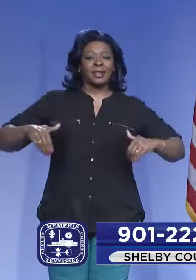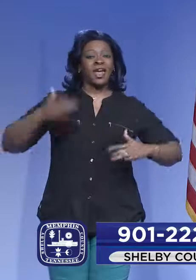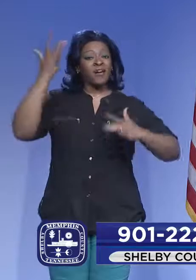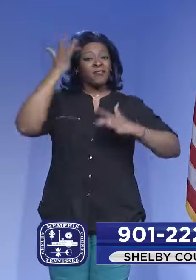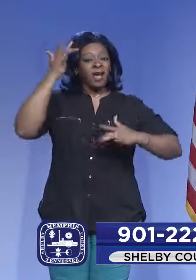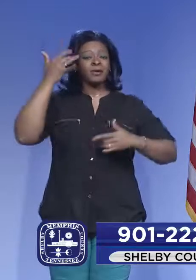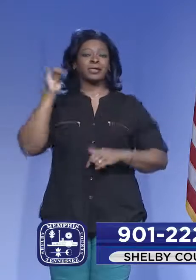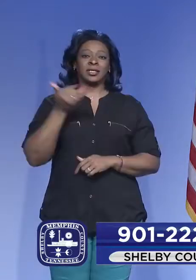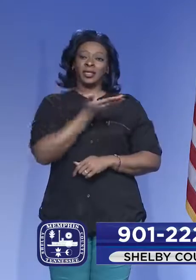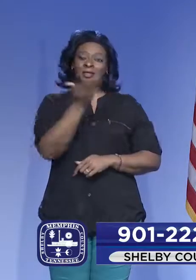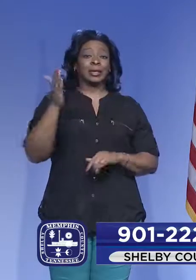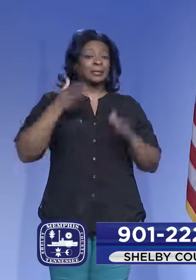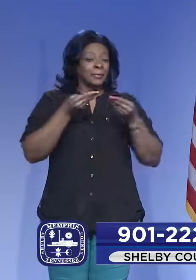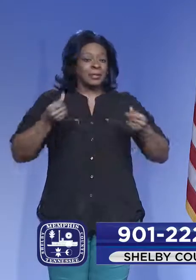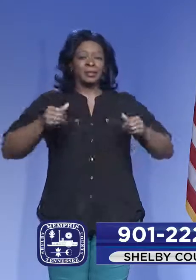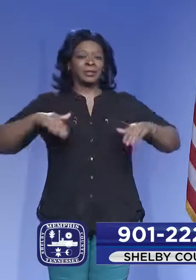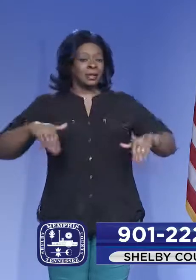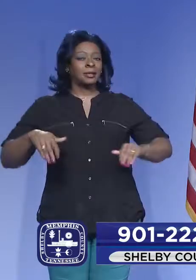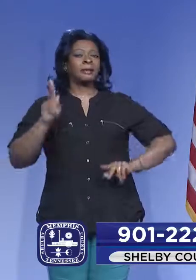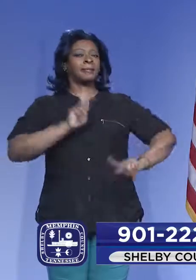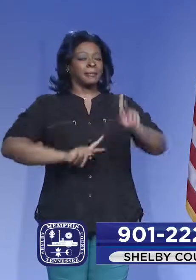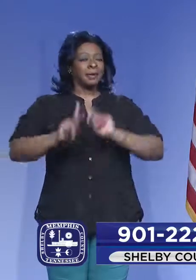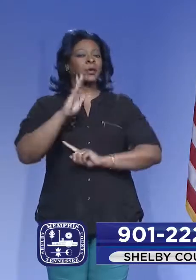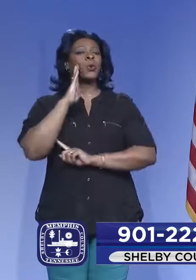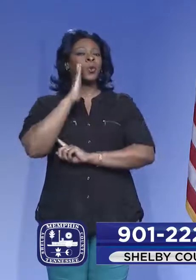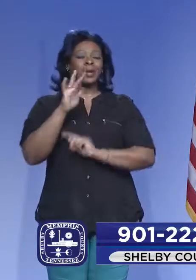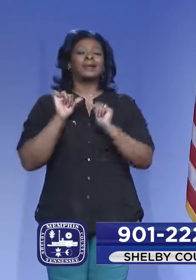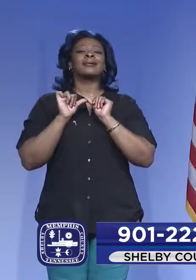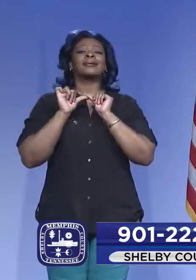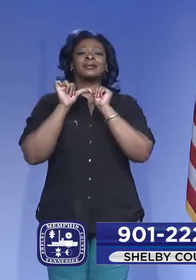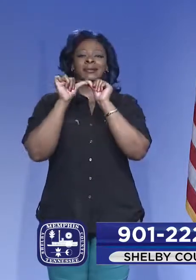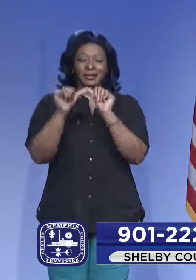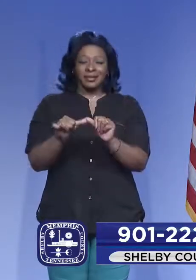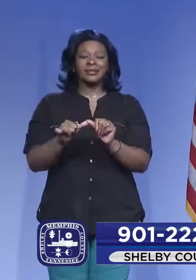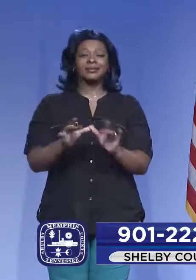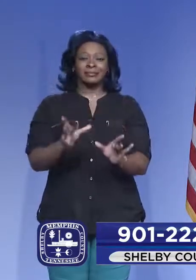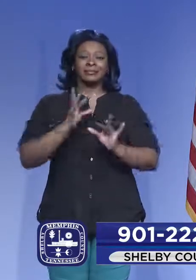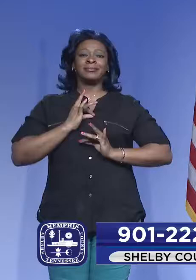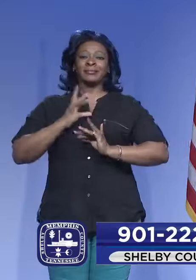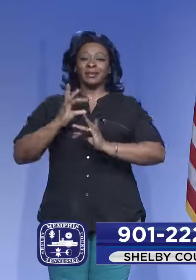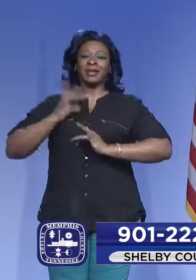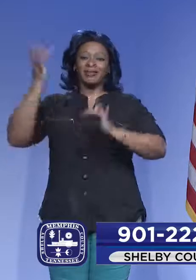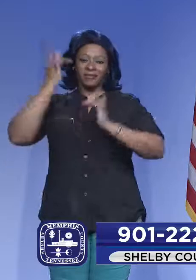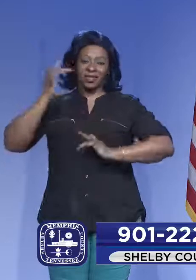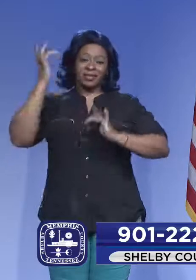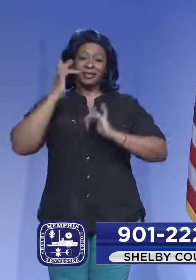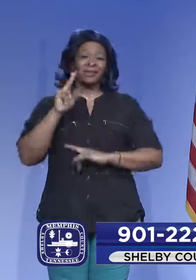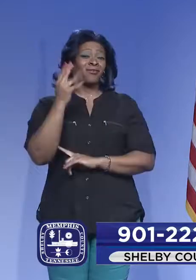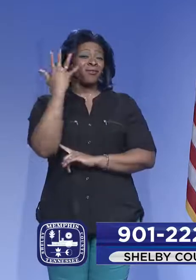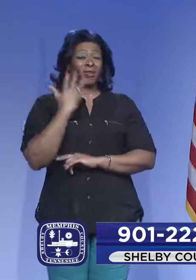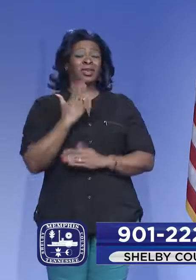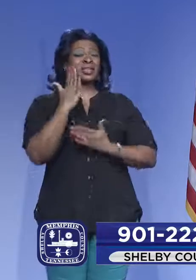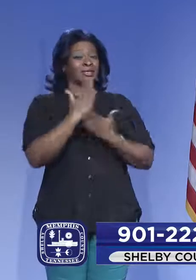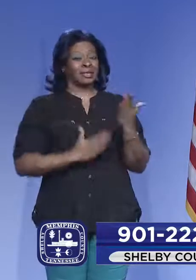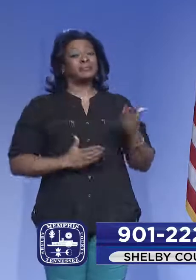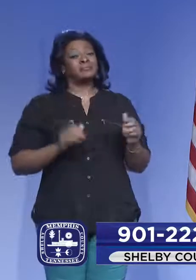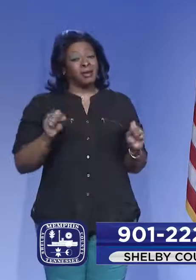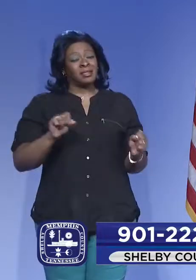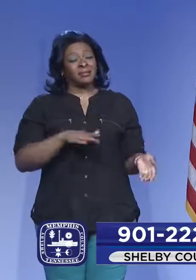is still around. People will continue to get infected, and unfortunately, some will